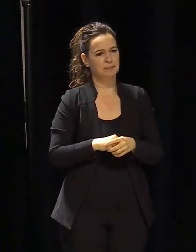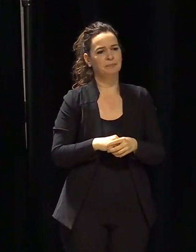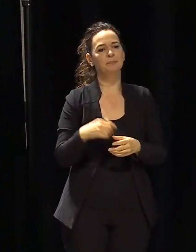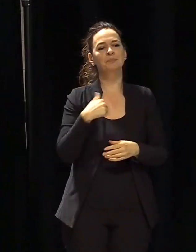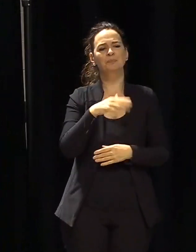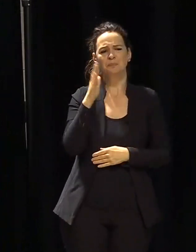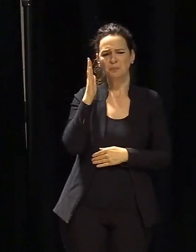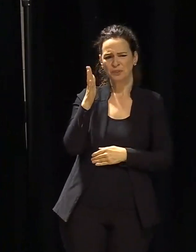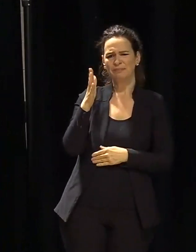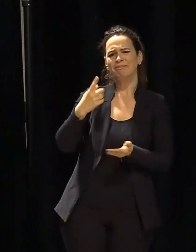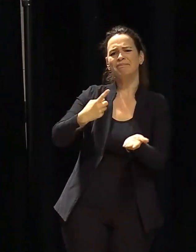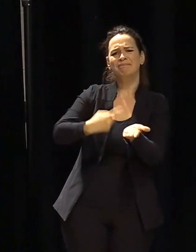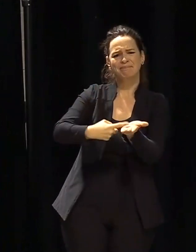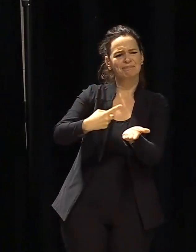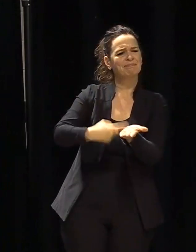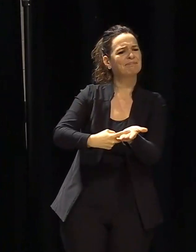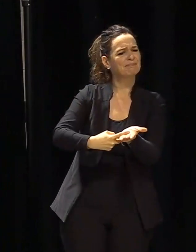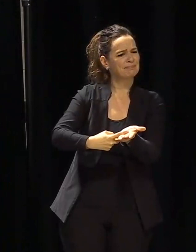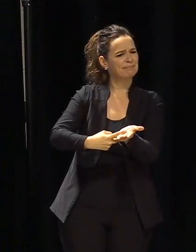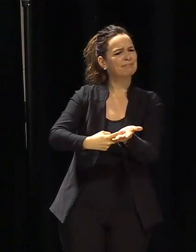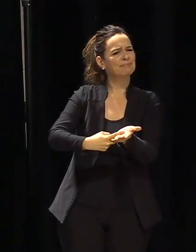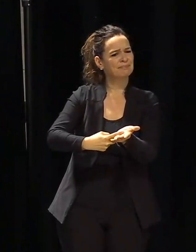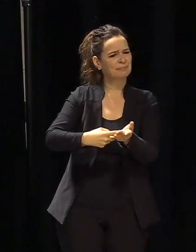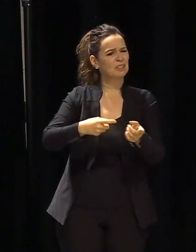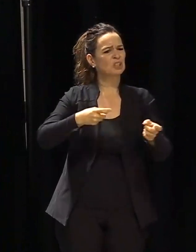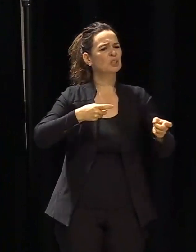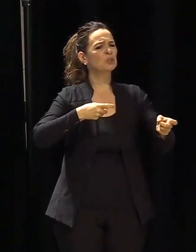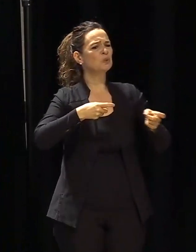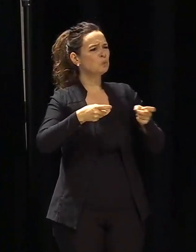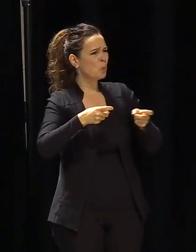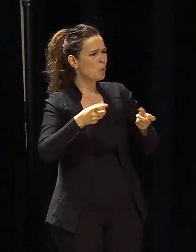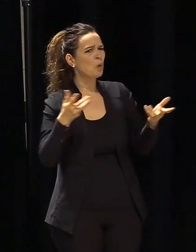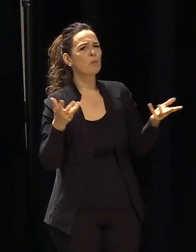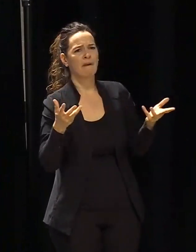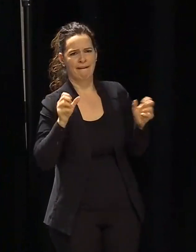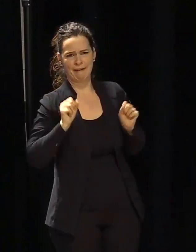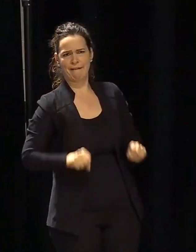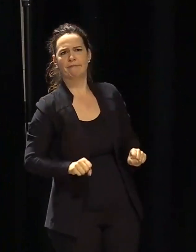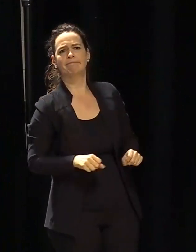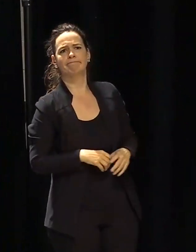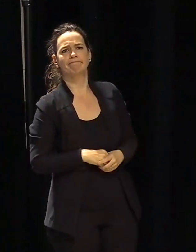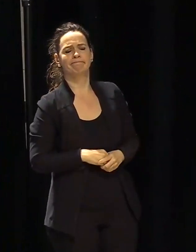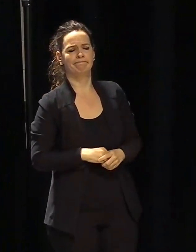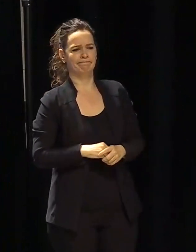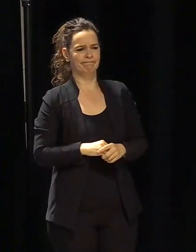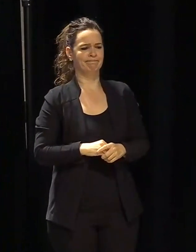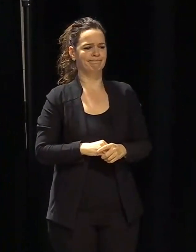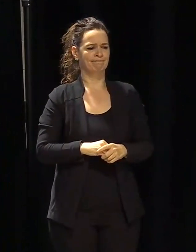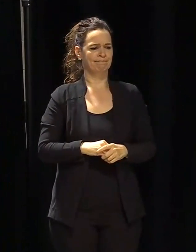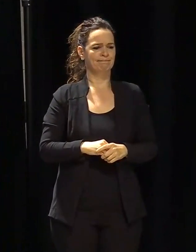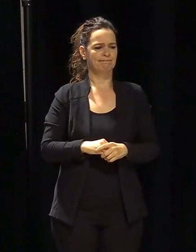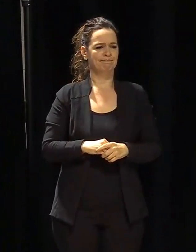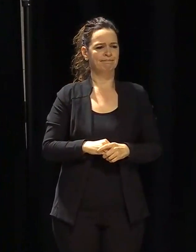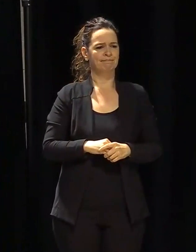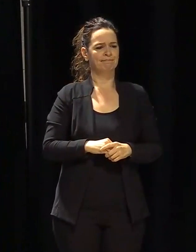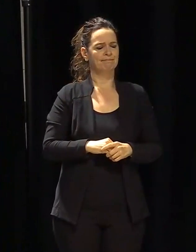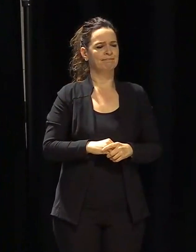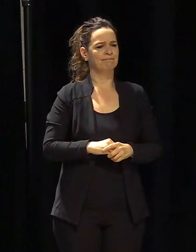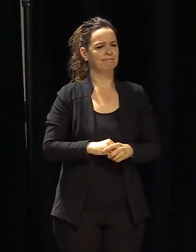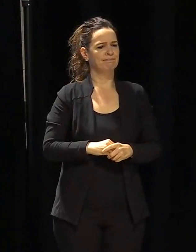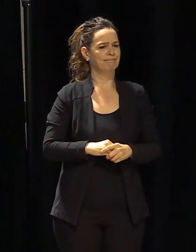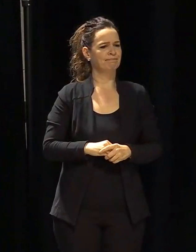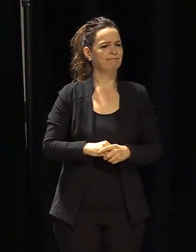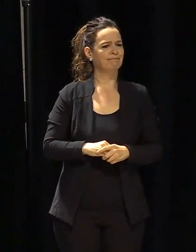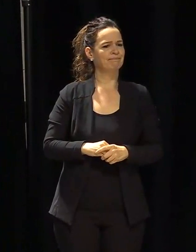control with this pandemic and what are the things we can't. But that's something that we've made a